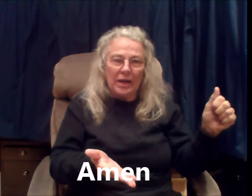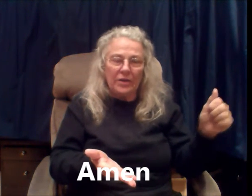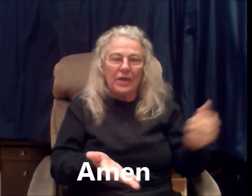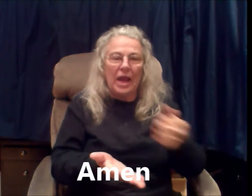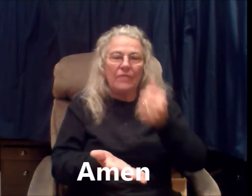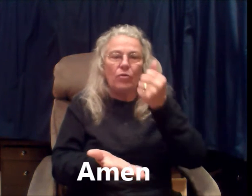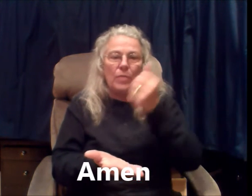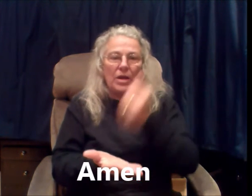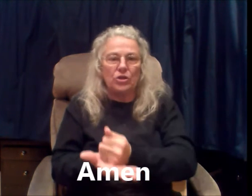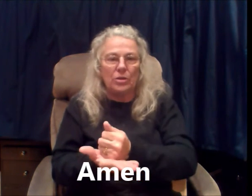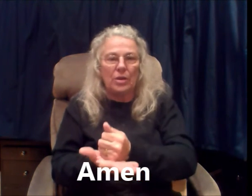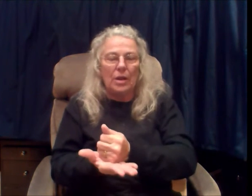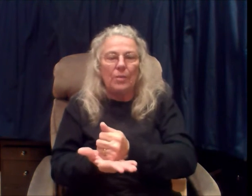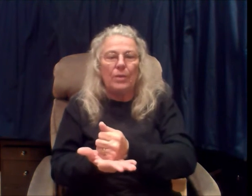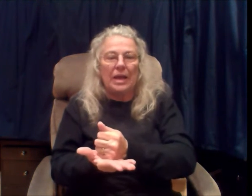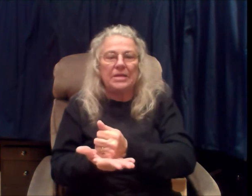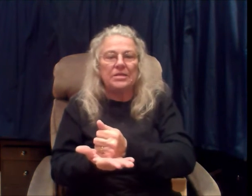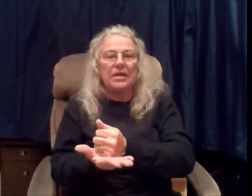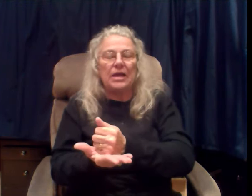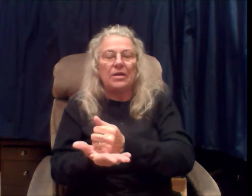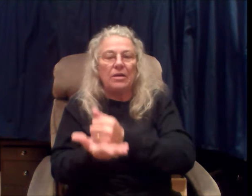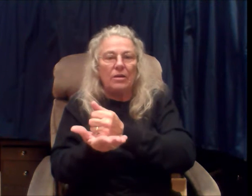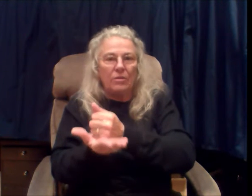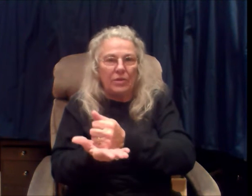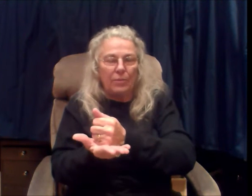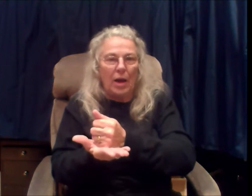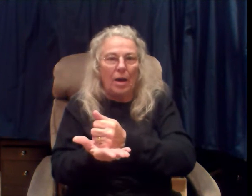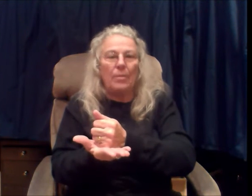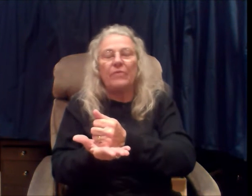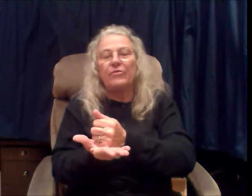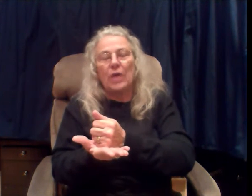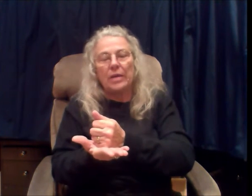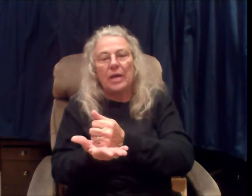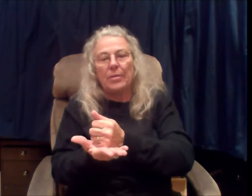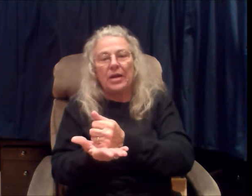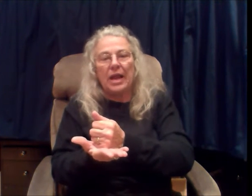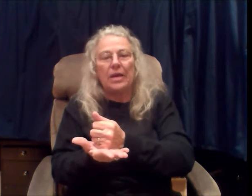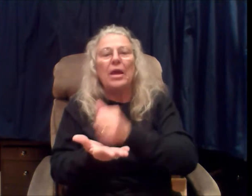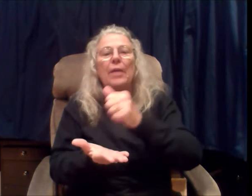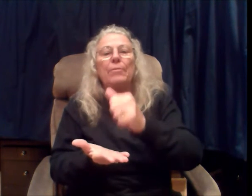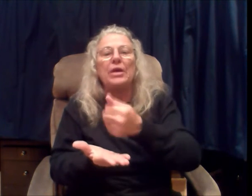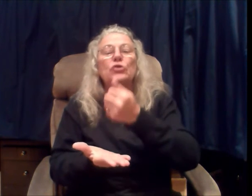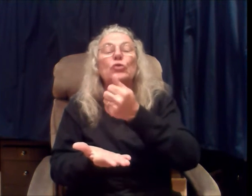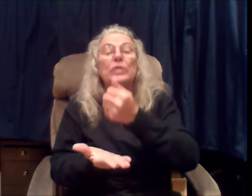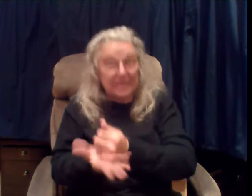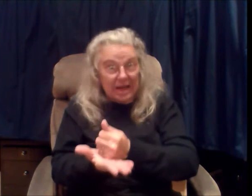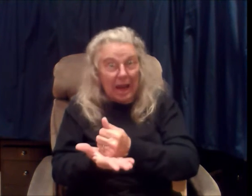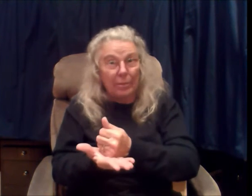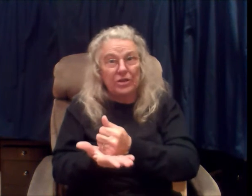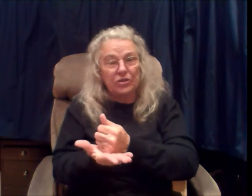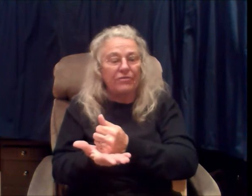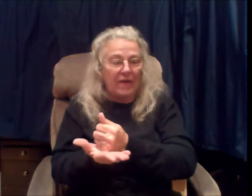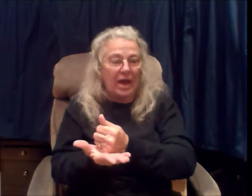in the A formation placed in the palm of your non-dominant hand mean to establish the